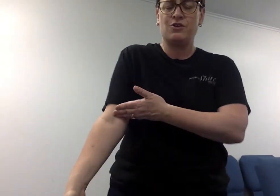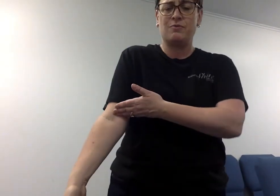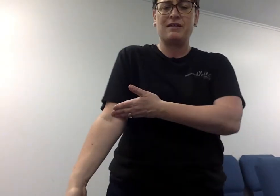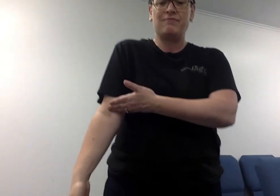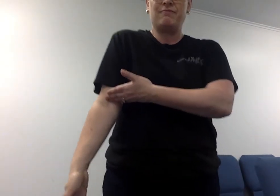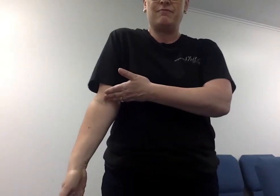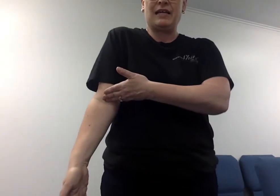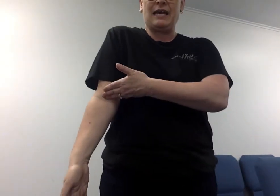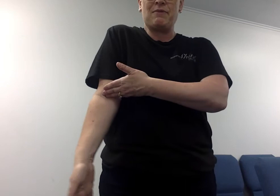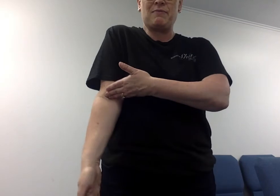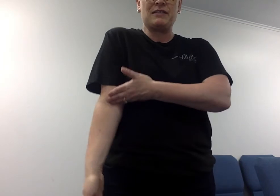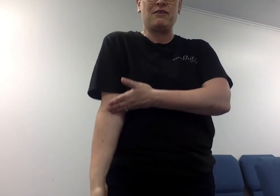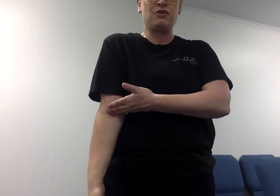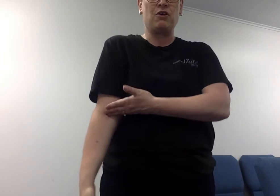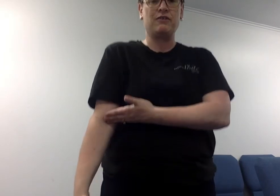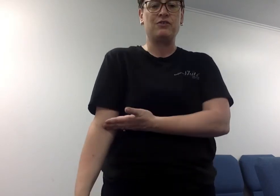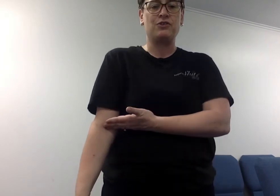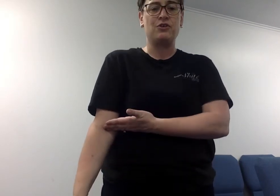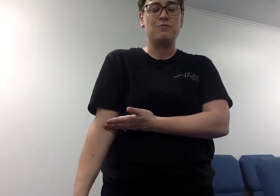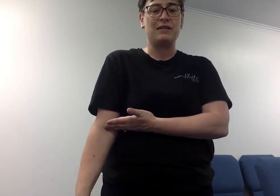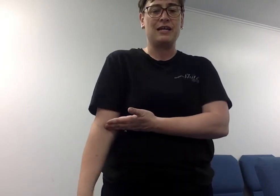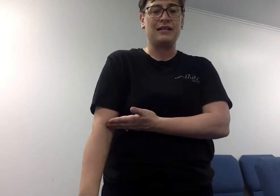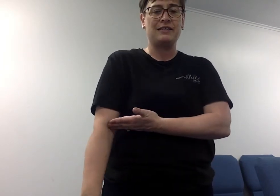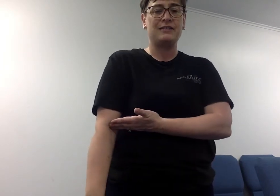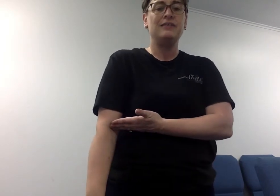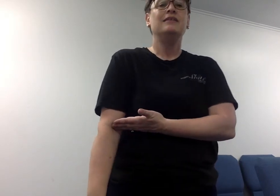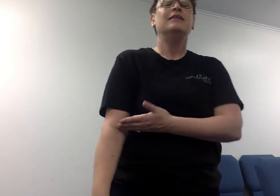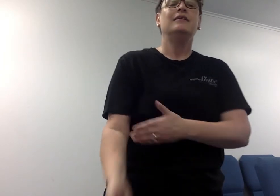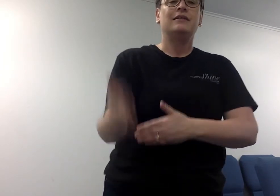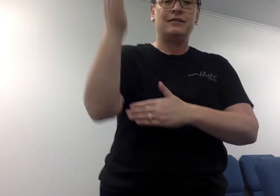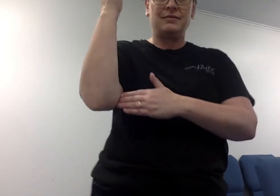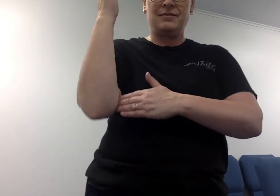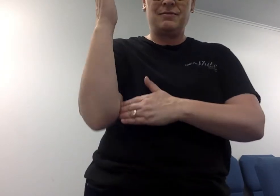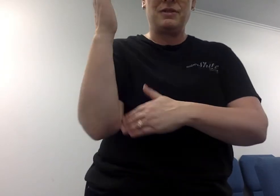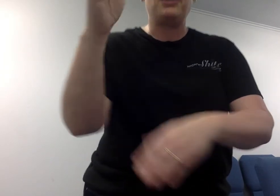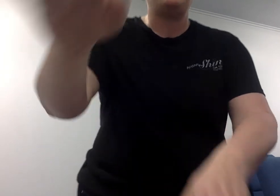I can't make myself tall enough to show you midnight. But noon.